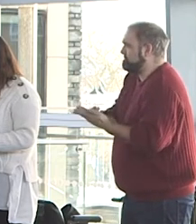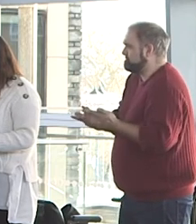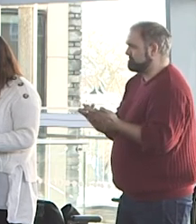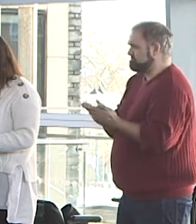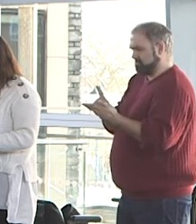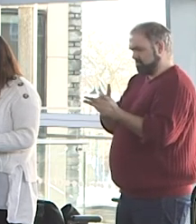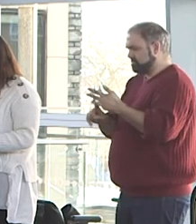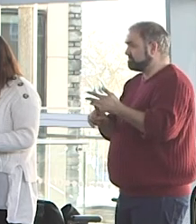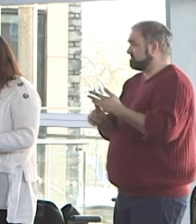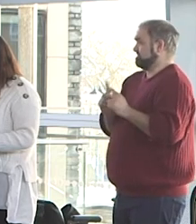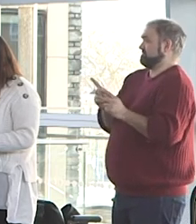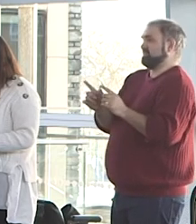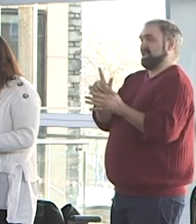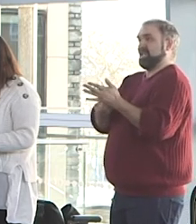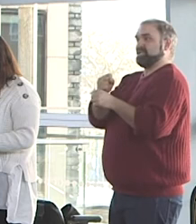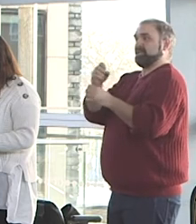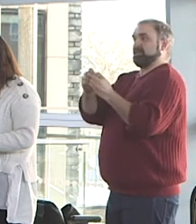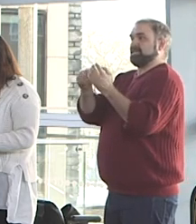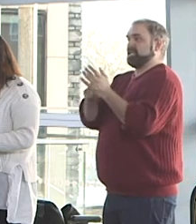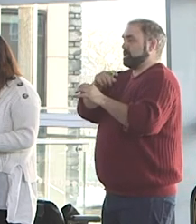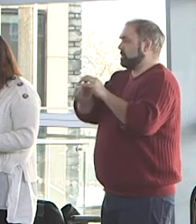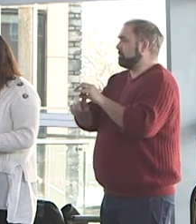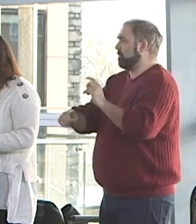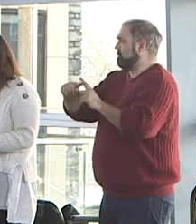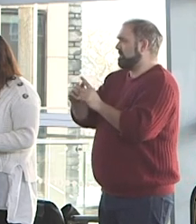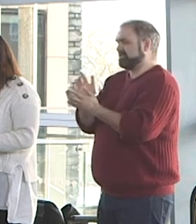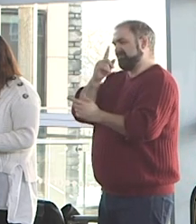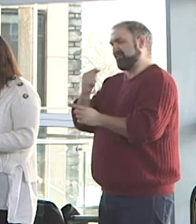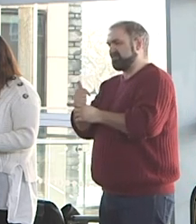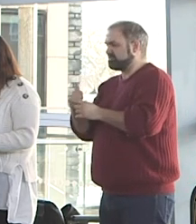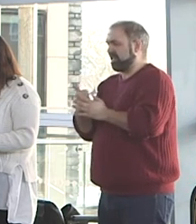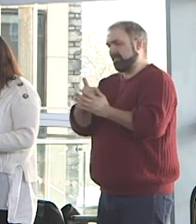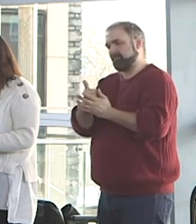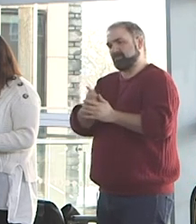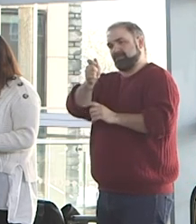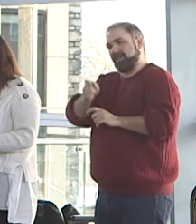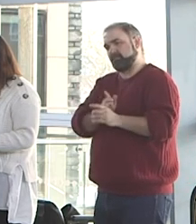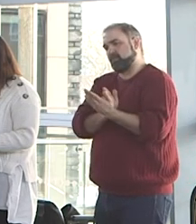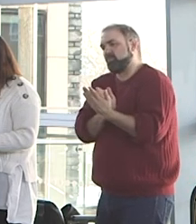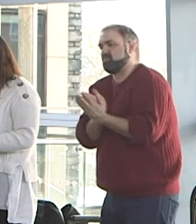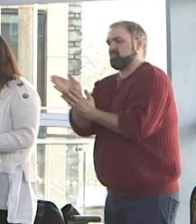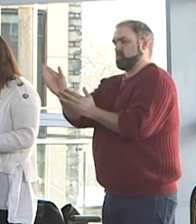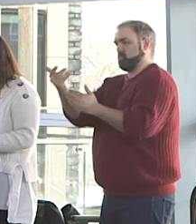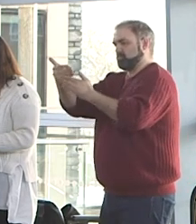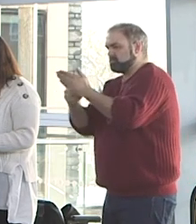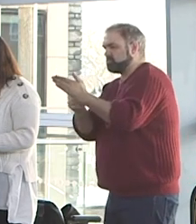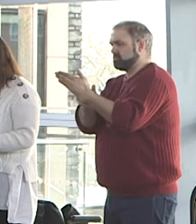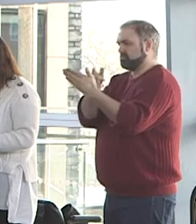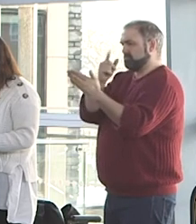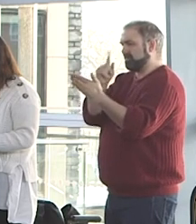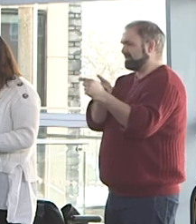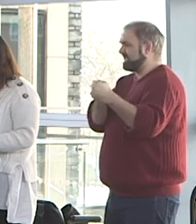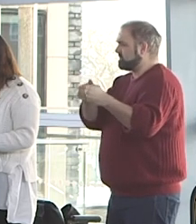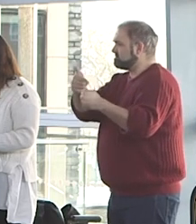it. In this way, the LGBTQ asylum narratives are not negotiated through the claimant's self-identification, but are assessed